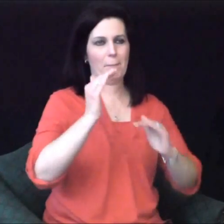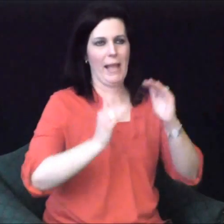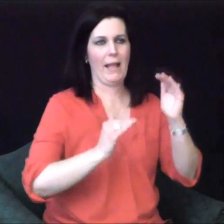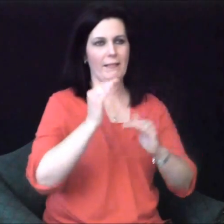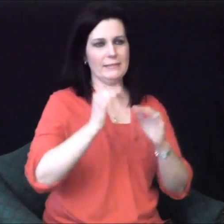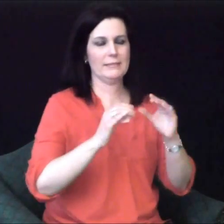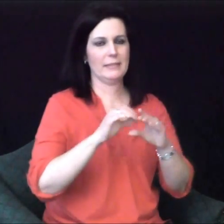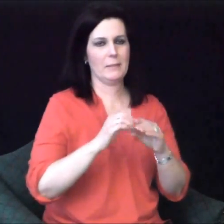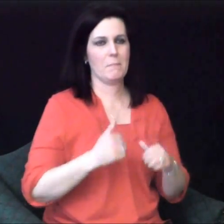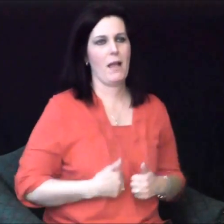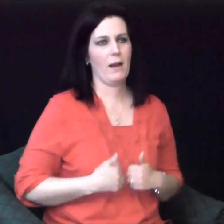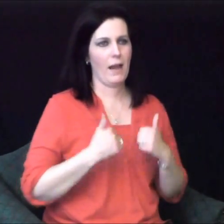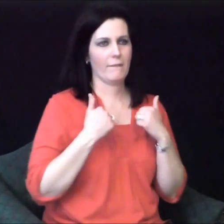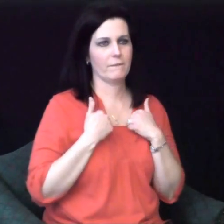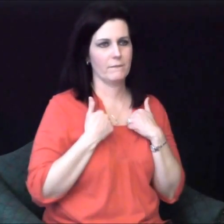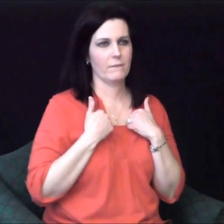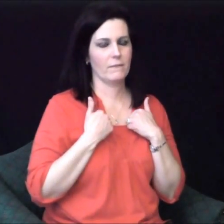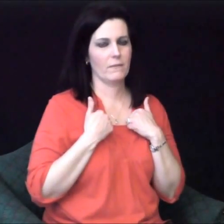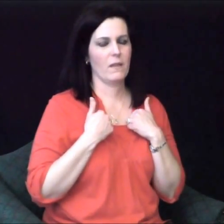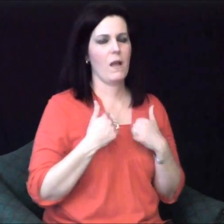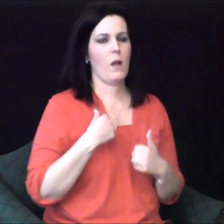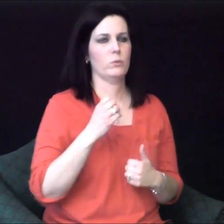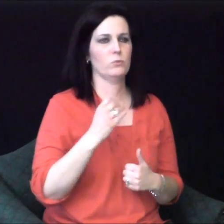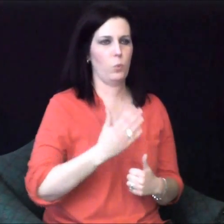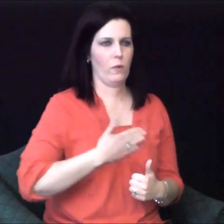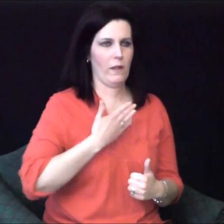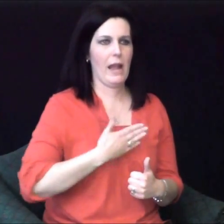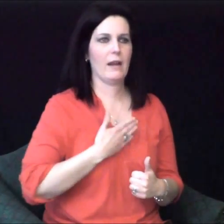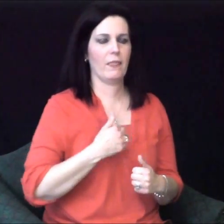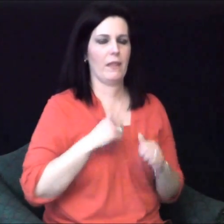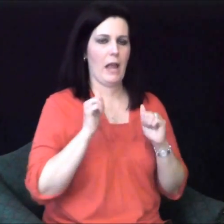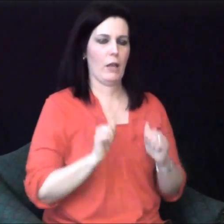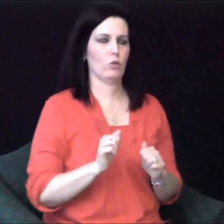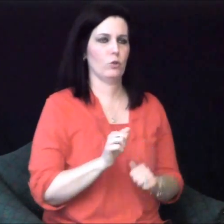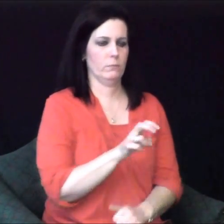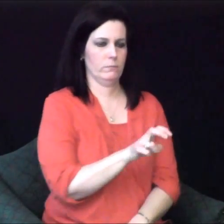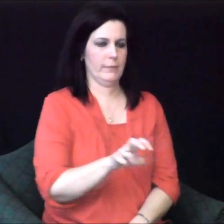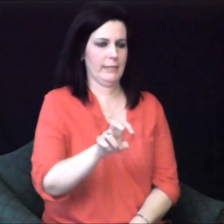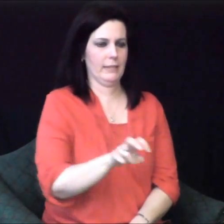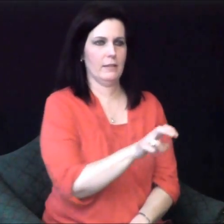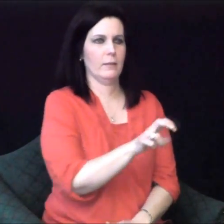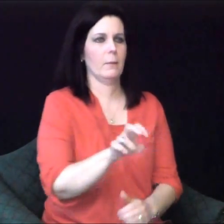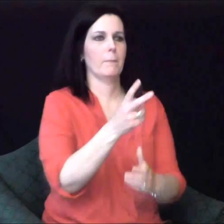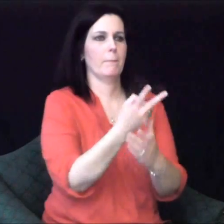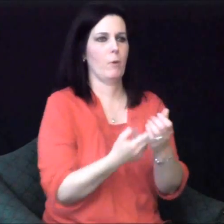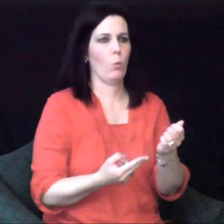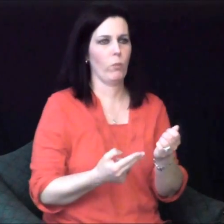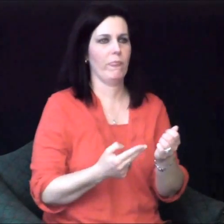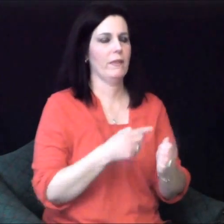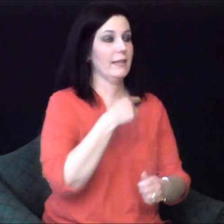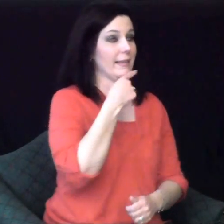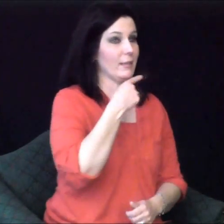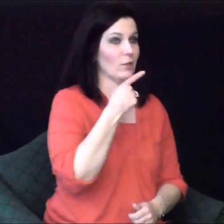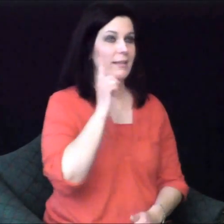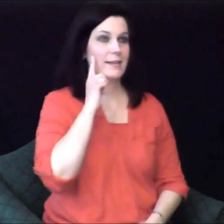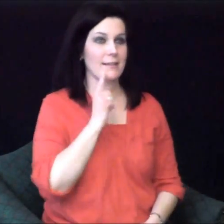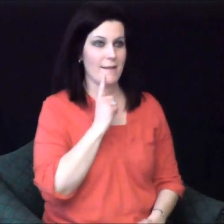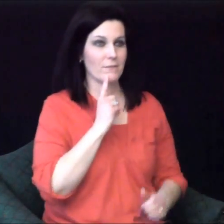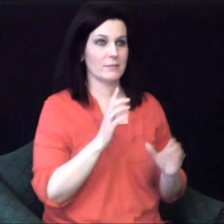I needed to find that balance in my life. I was so glad that I could be in both worlds, the